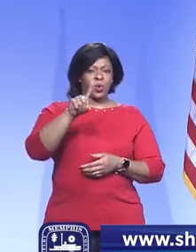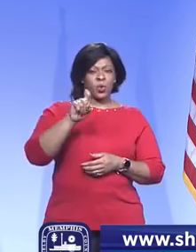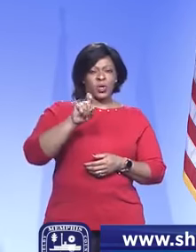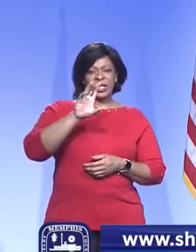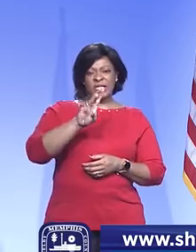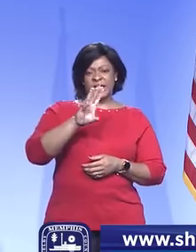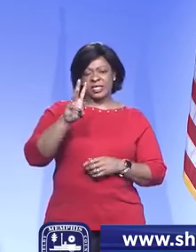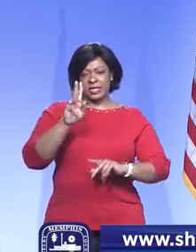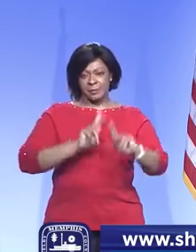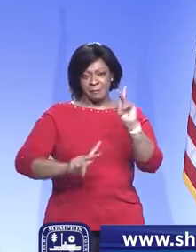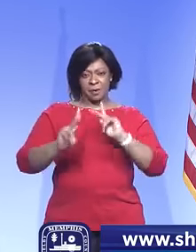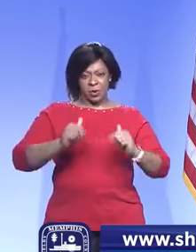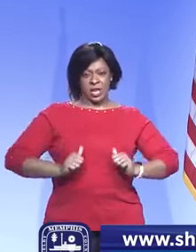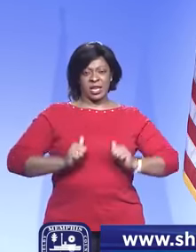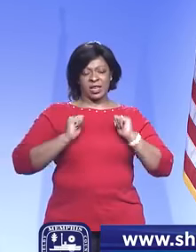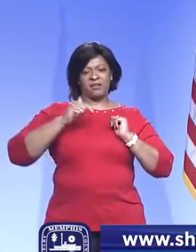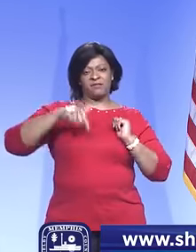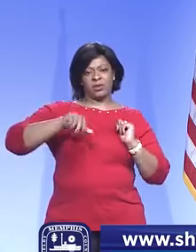937,166 people.